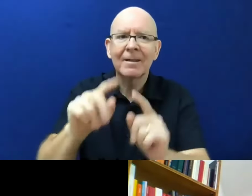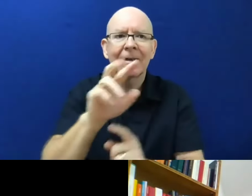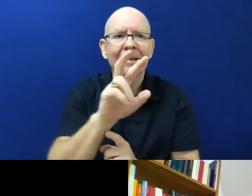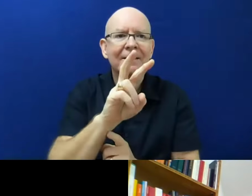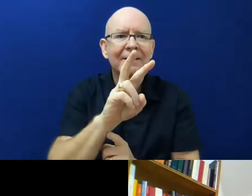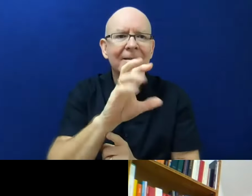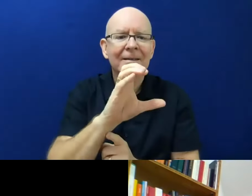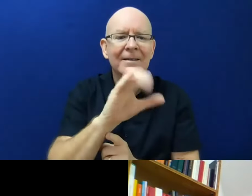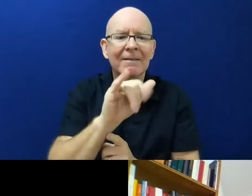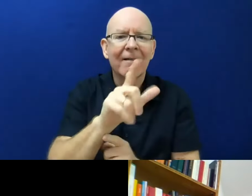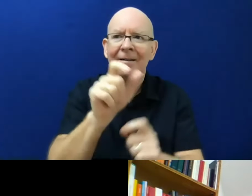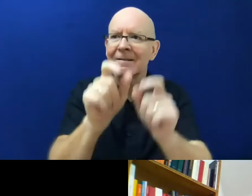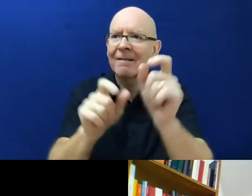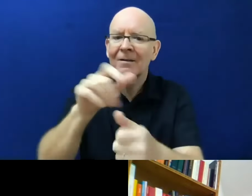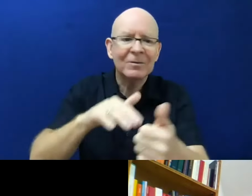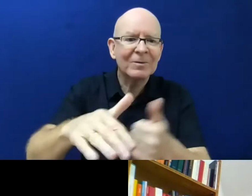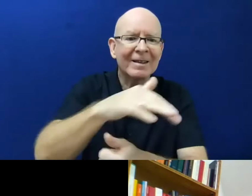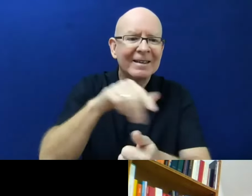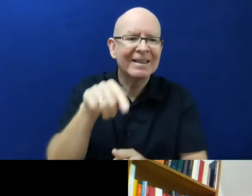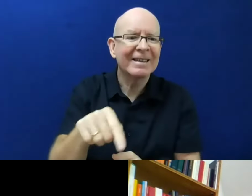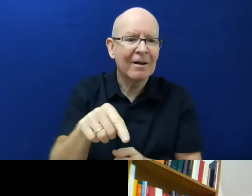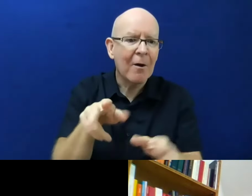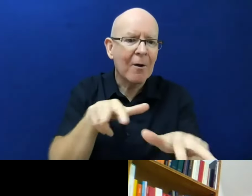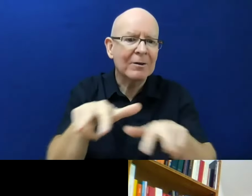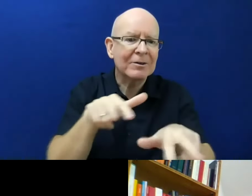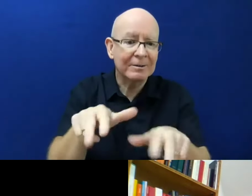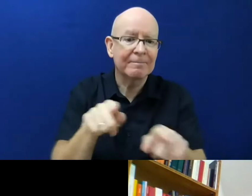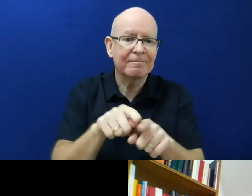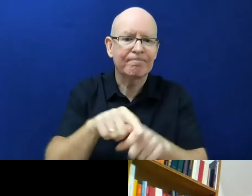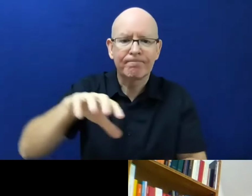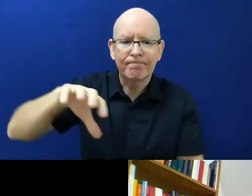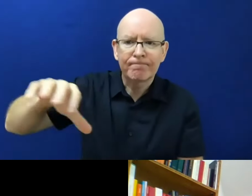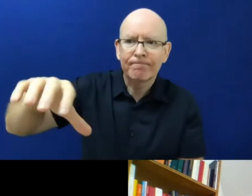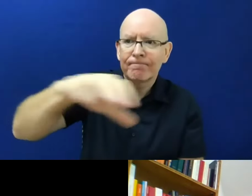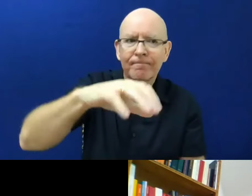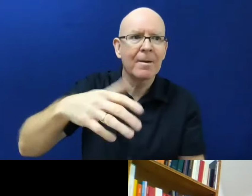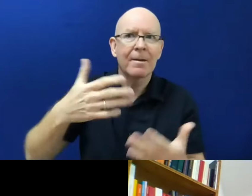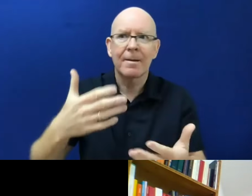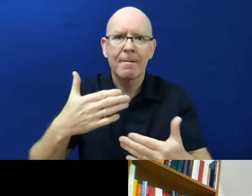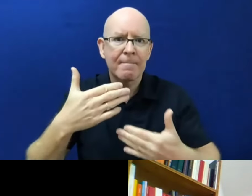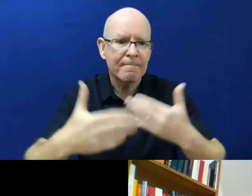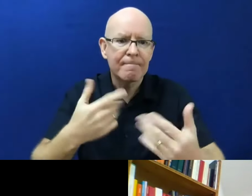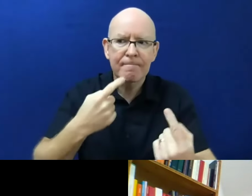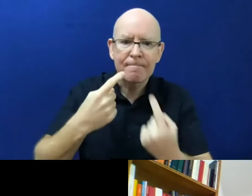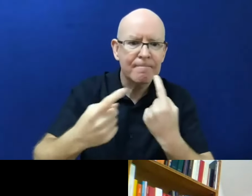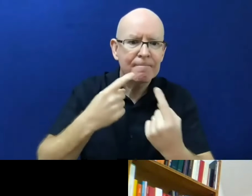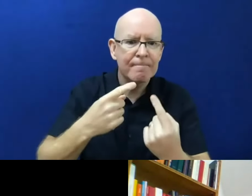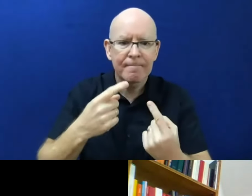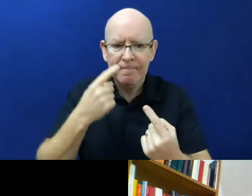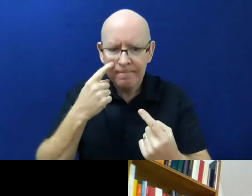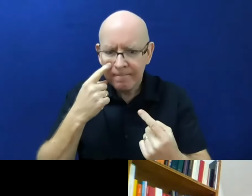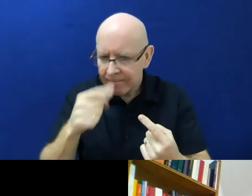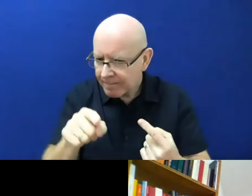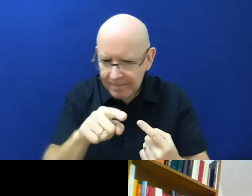discussions, and trying to influence policy processes in various states through